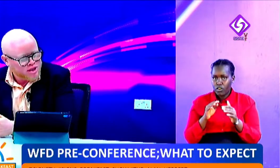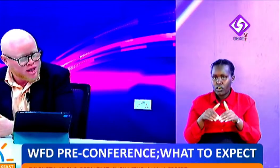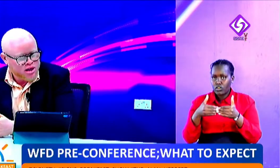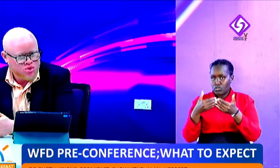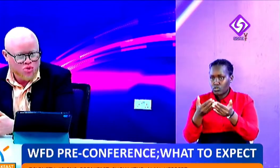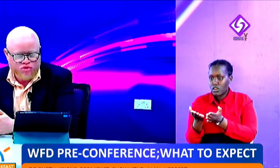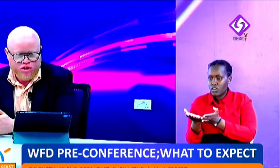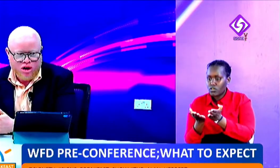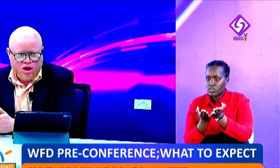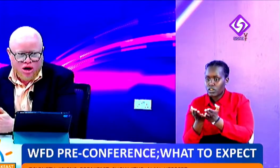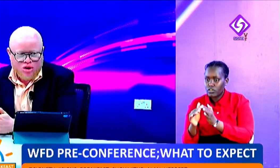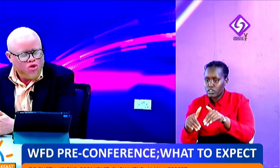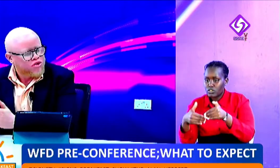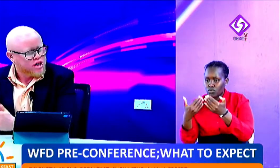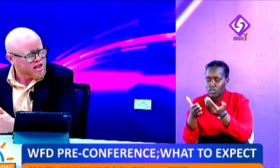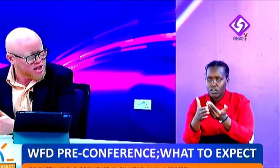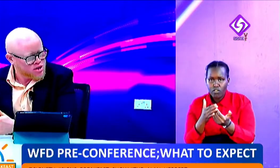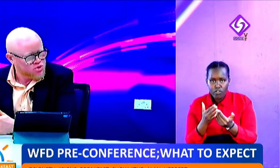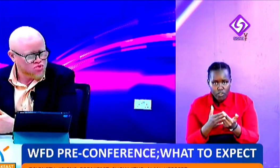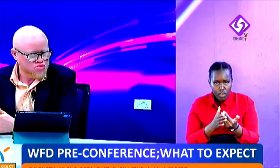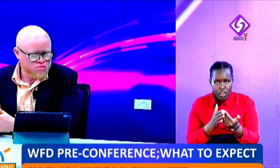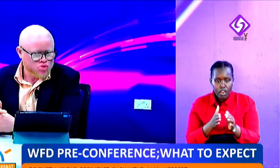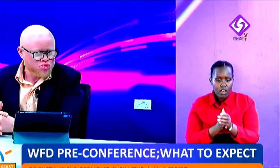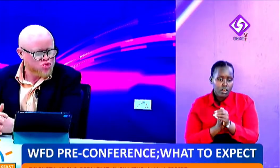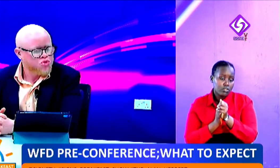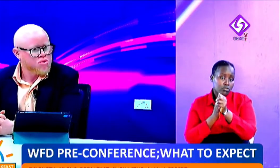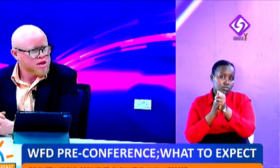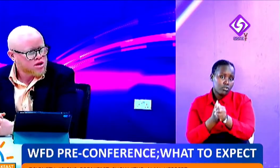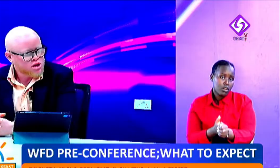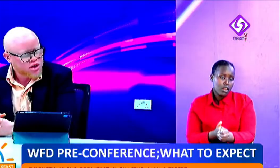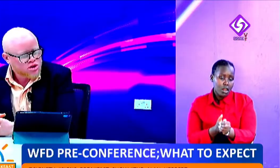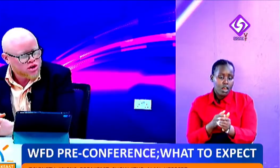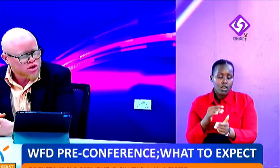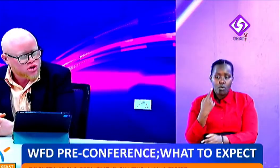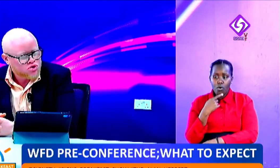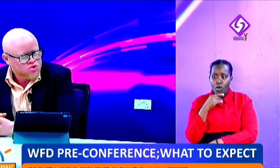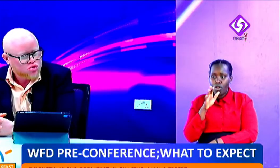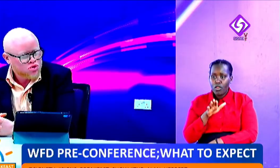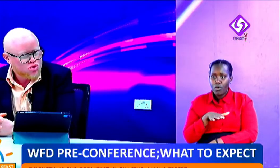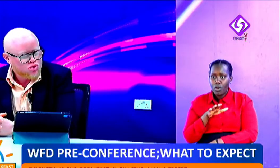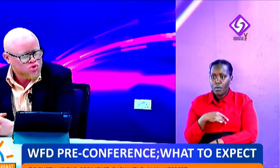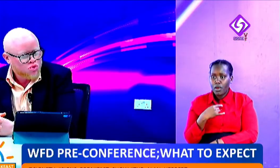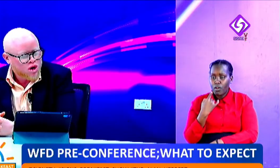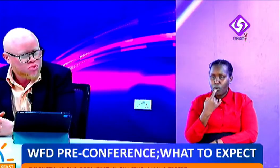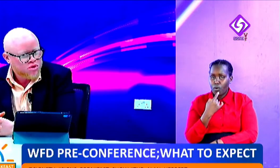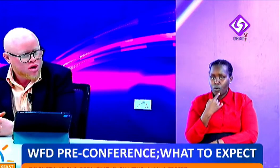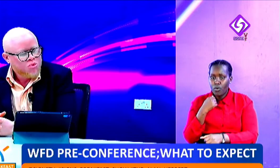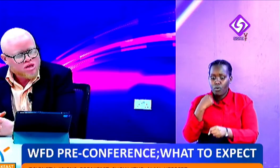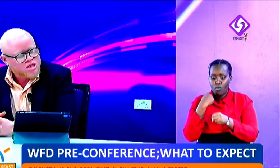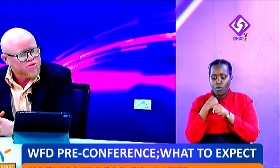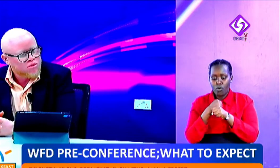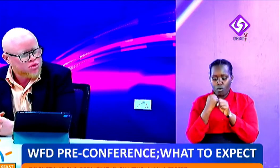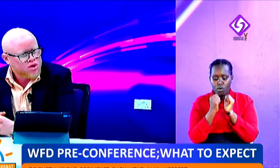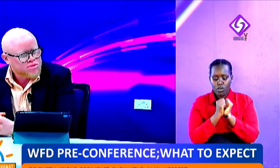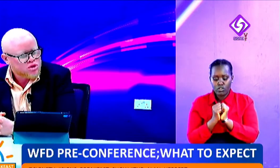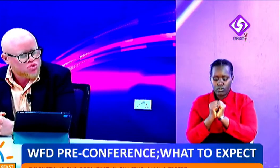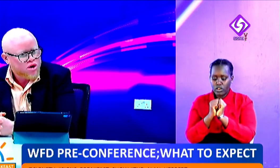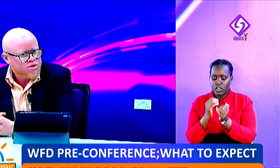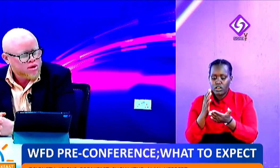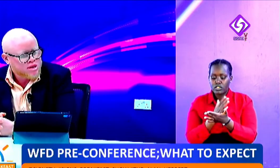care, to offer guidance to the women that you work with? Which are some of the programs that you are implementing